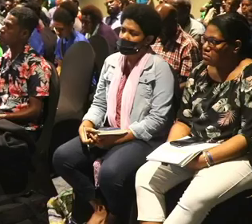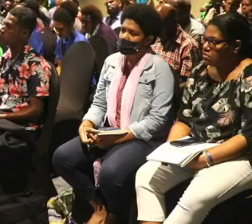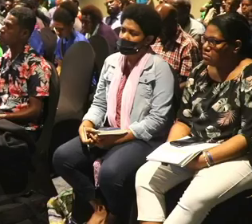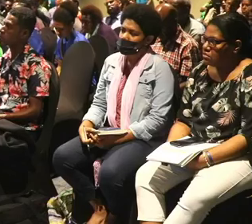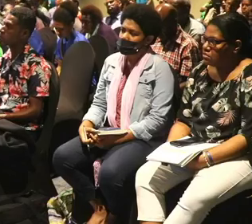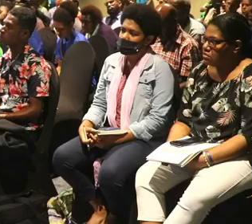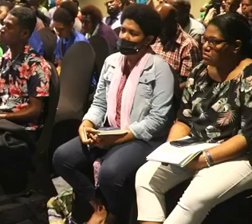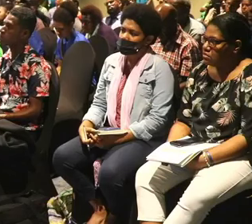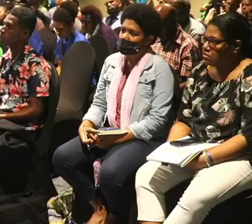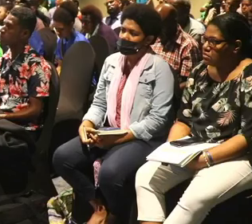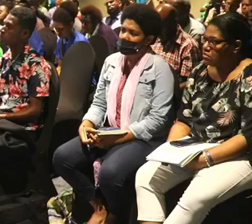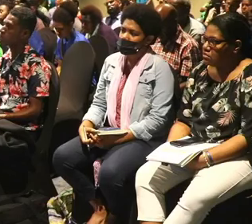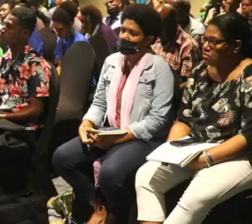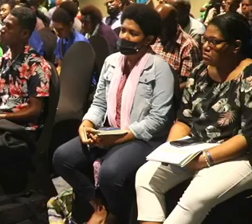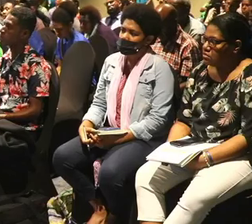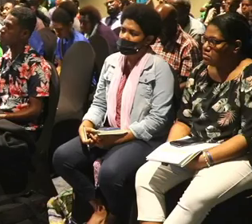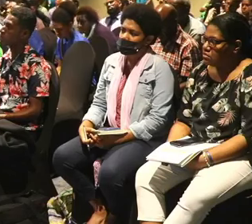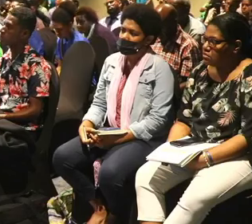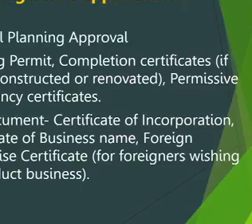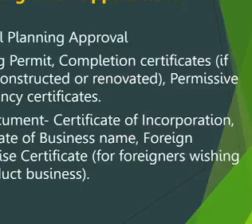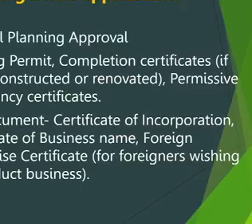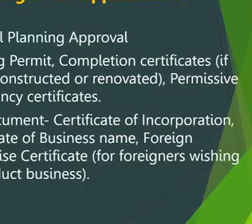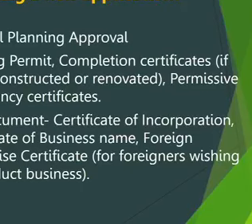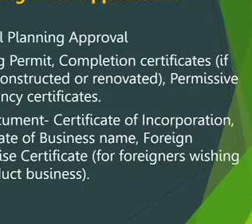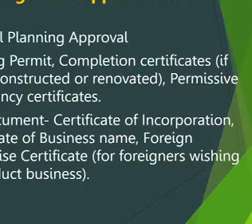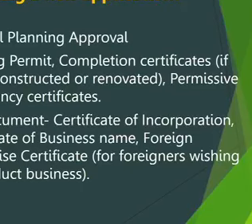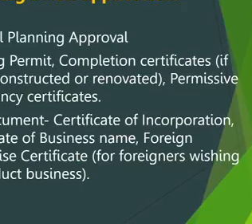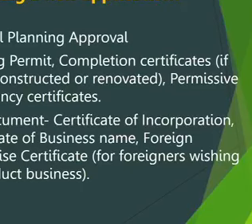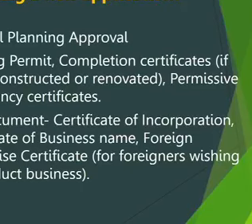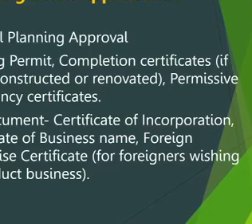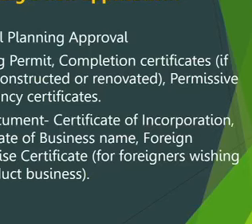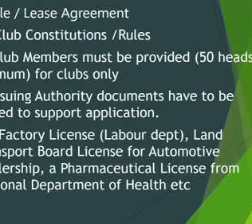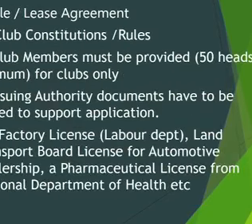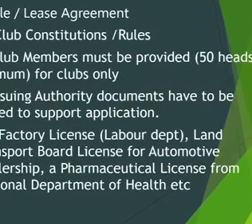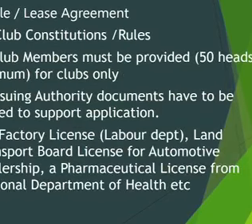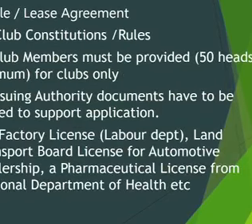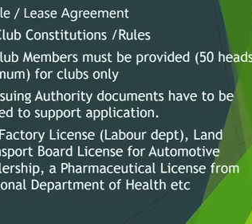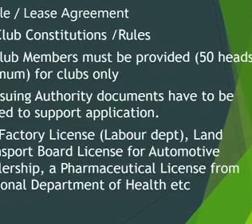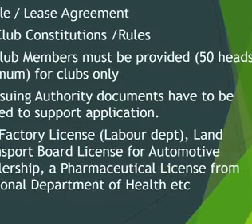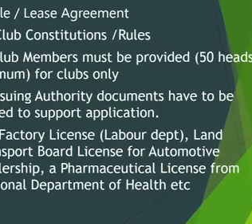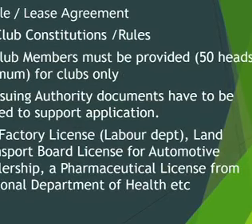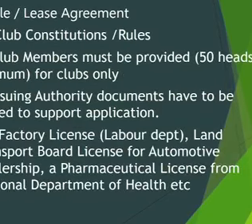business name, or foreign enterprise certificate for foreigners that wish to do business in our city.